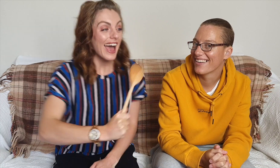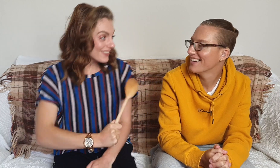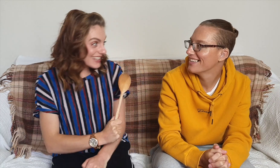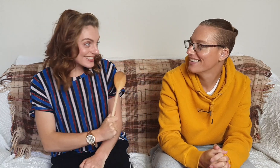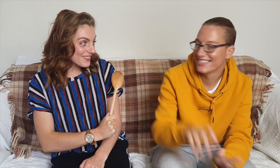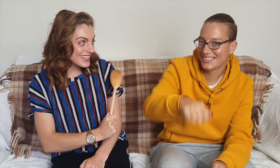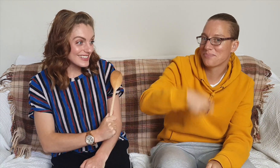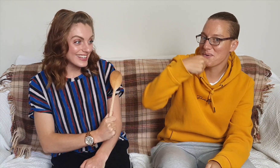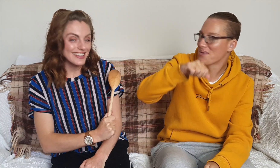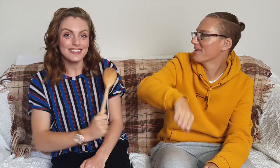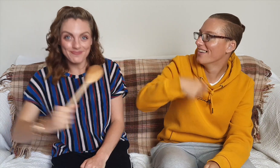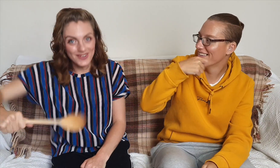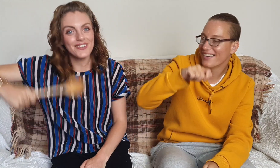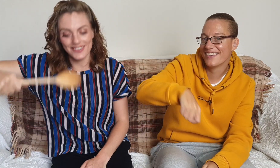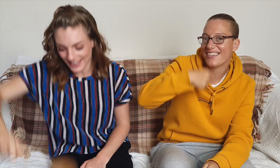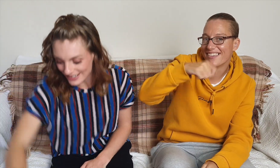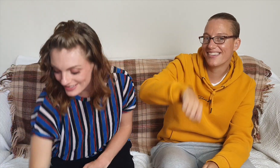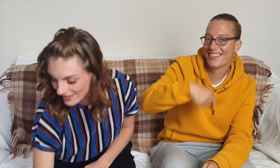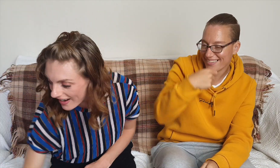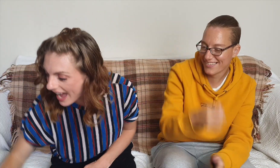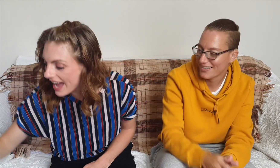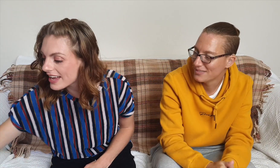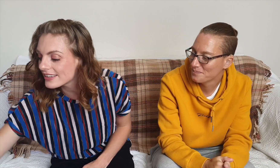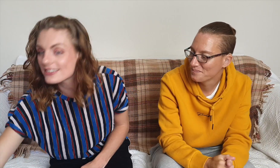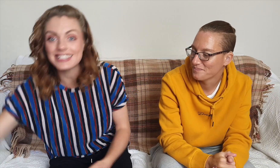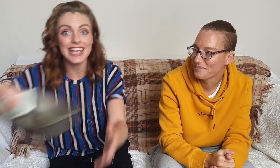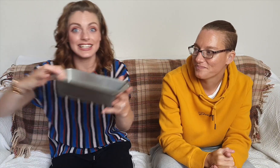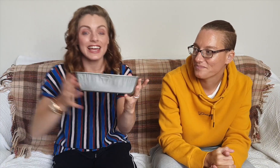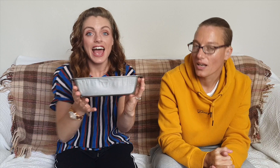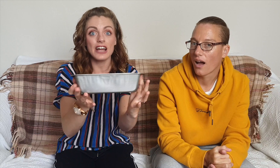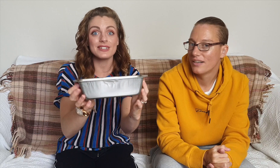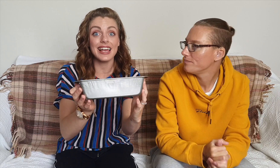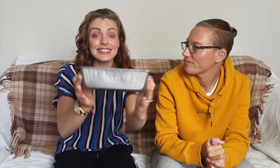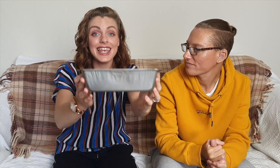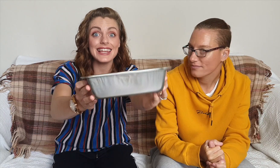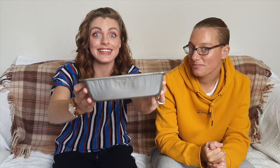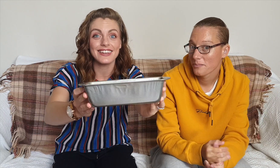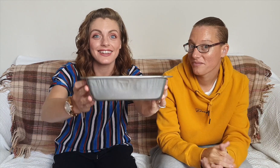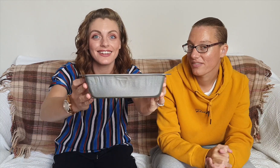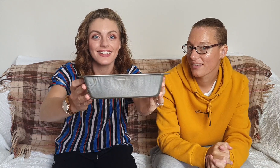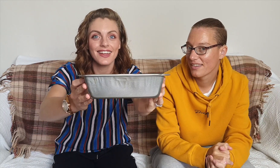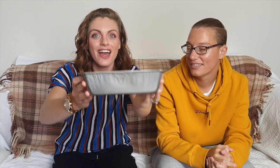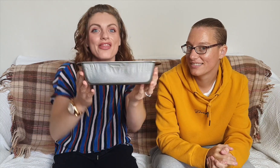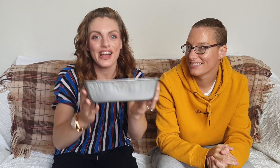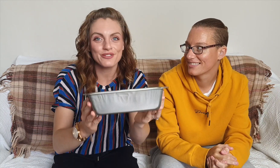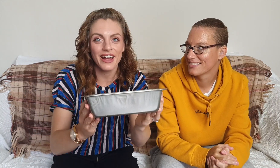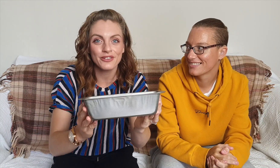Would you like to give us the answer? Spoon, like so. And tin. How do you sign tin? That's right, you